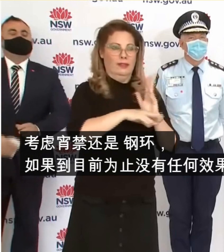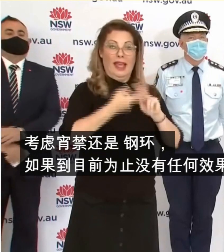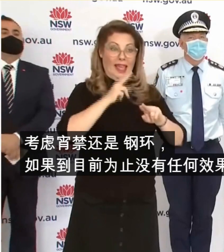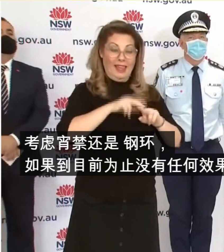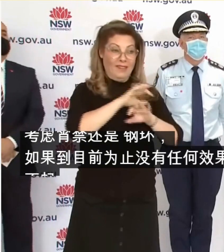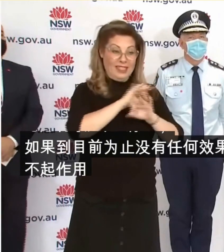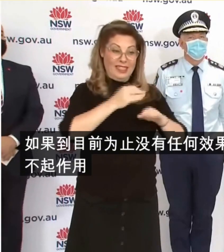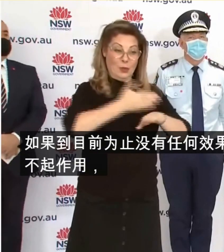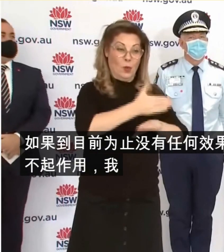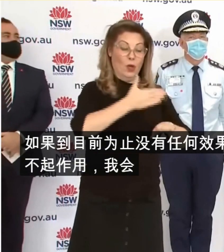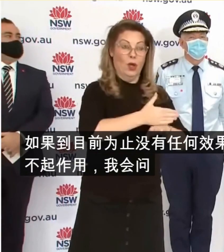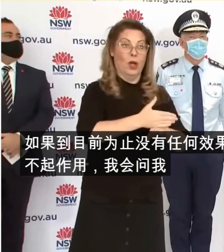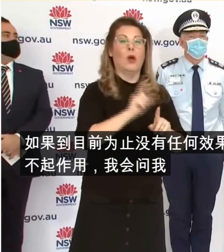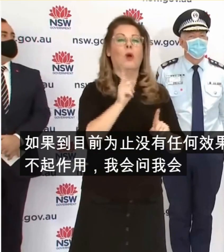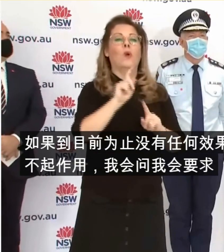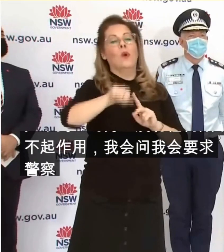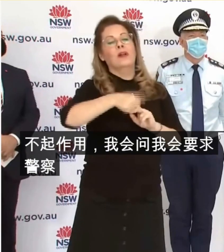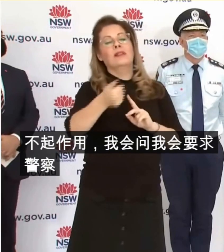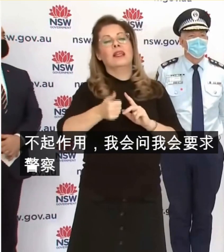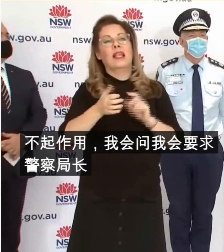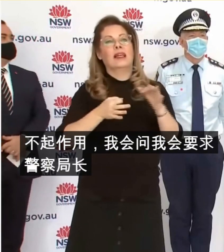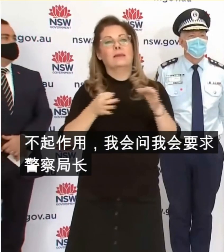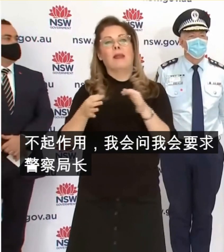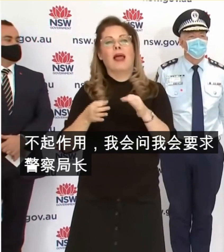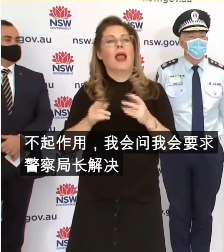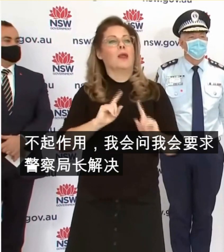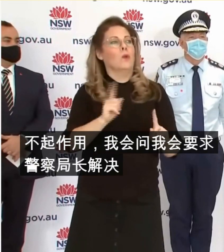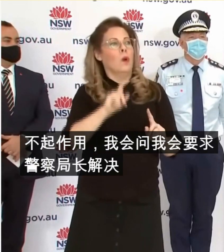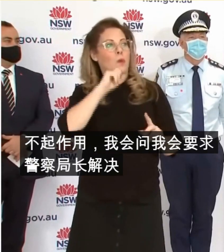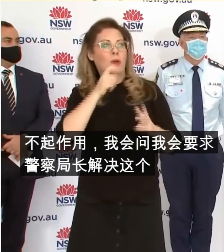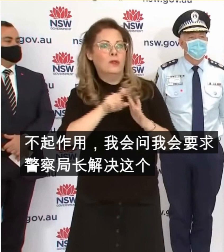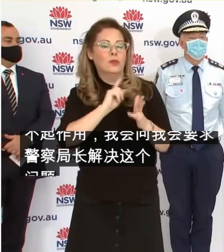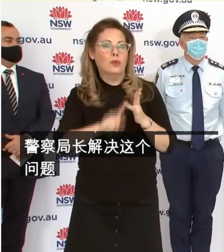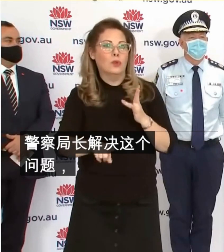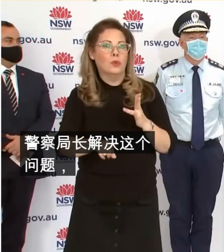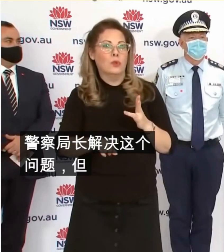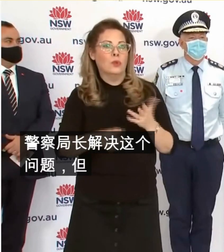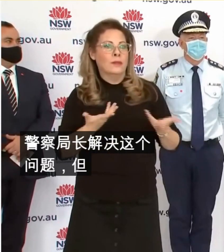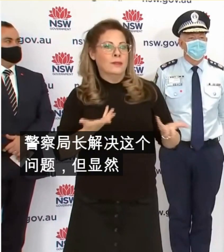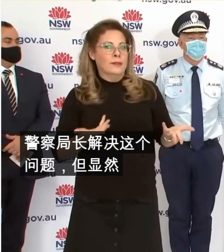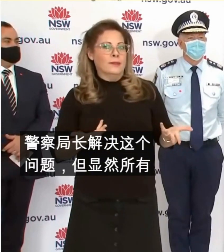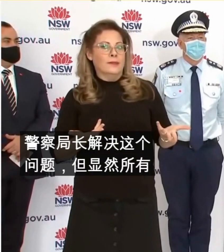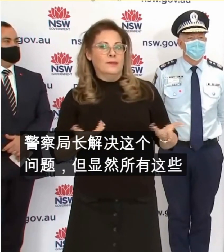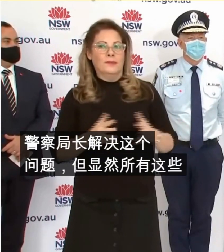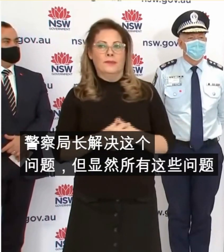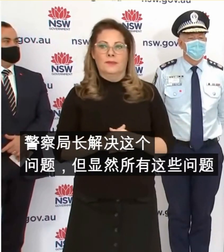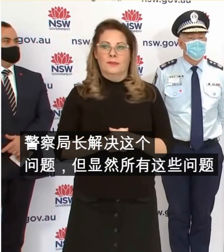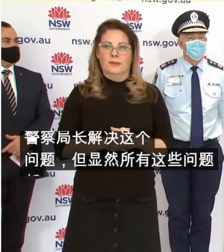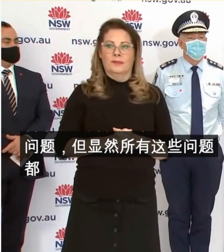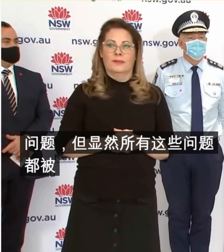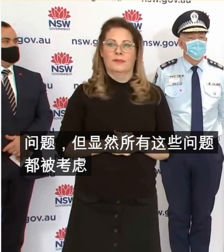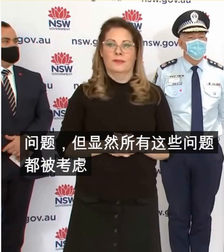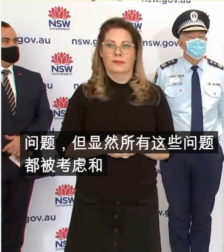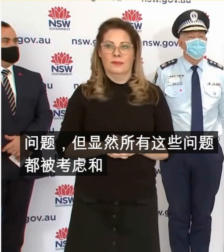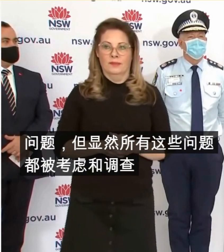If nothing has worked so far, if that doesn't work? I'll ask the Police Commissioner to address this issue, but obviously all of